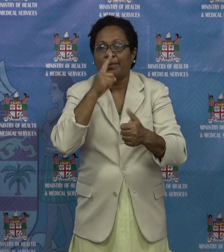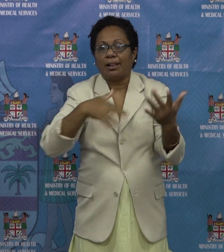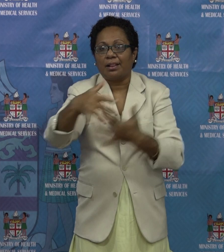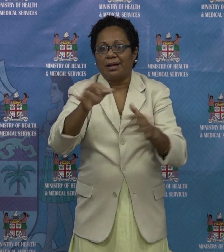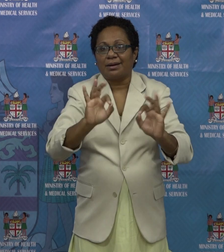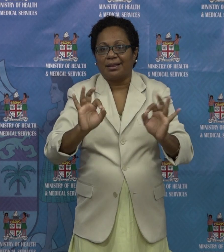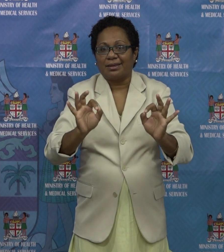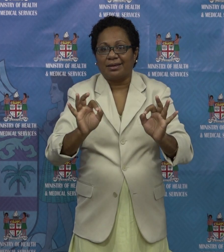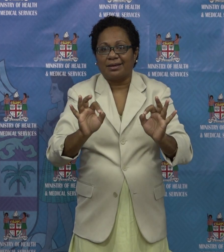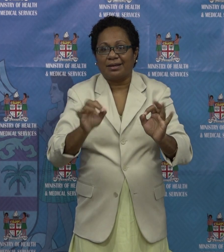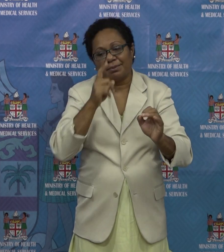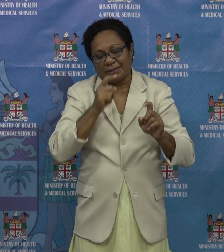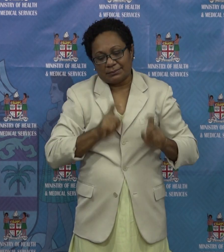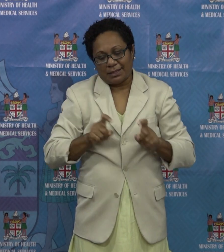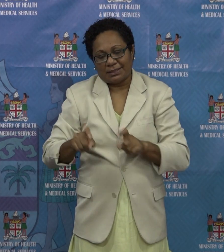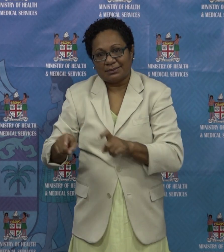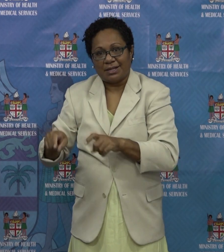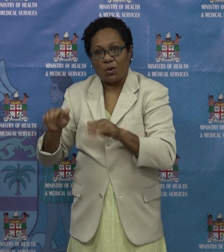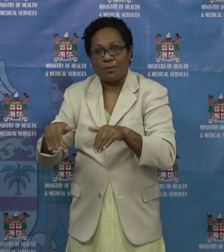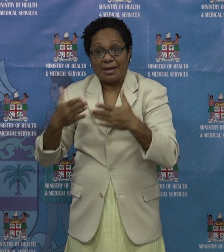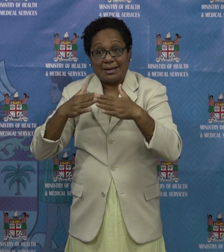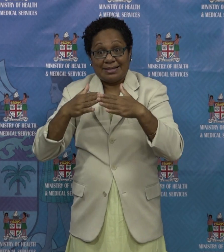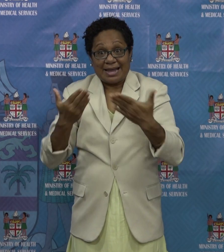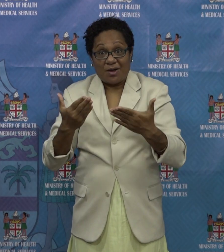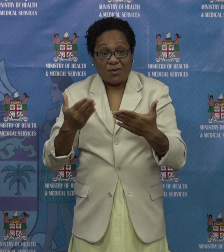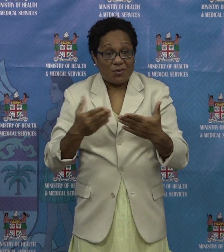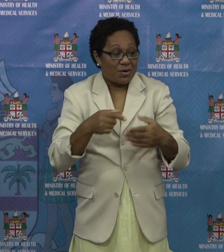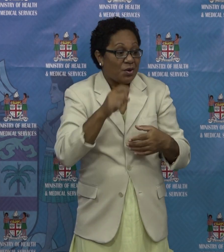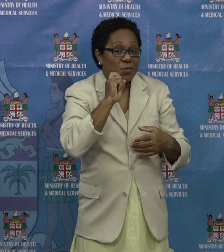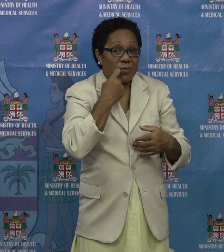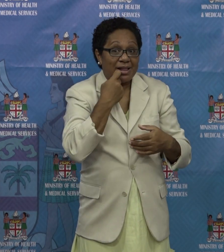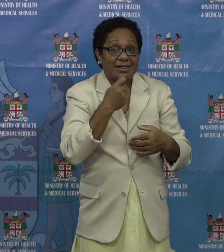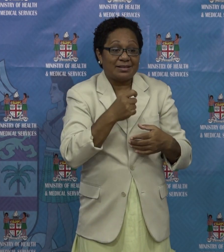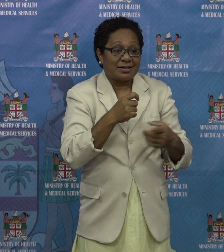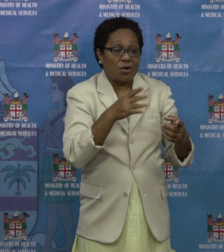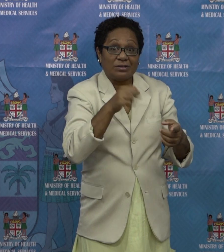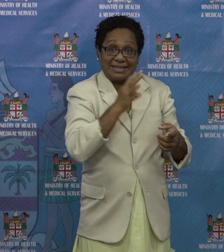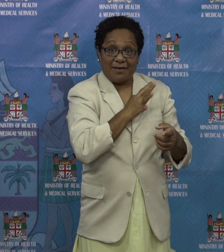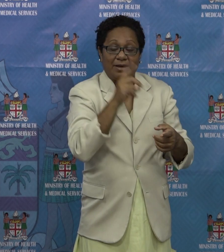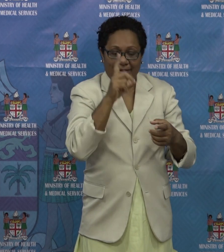actually start looking closely at our distribution of resources within